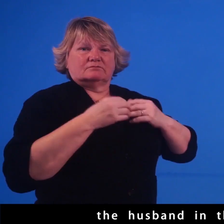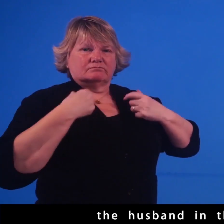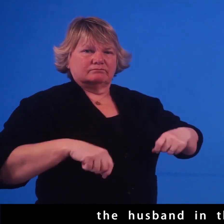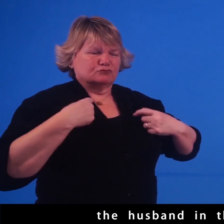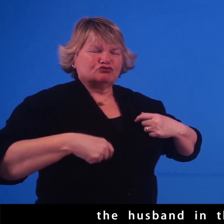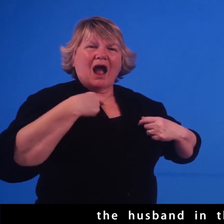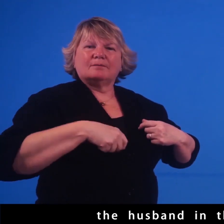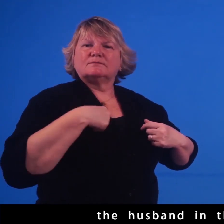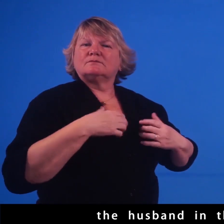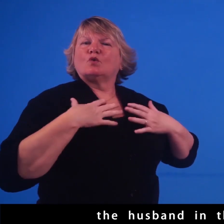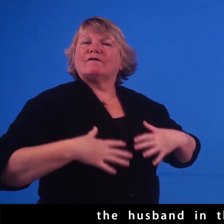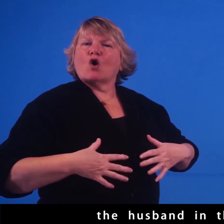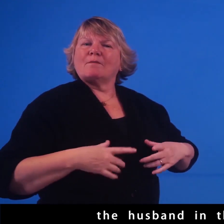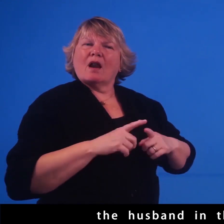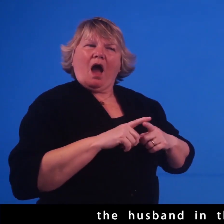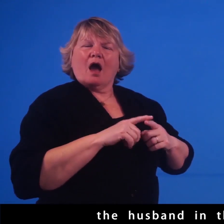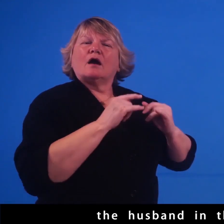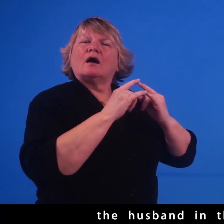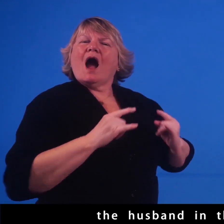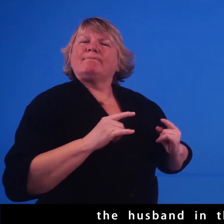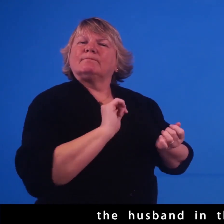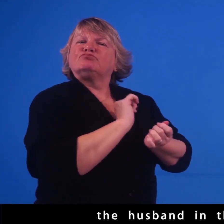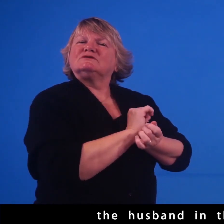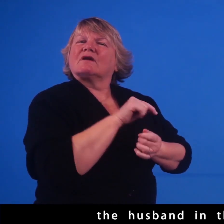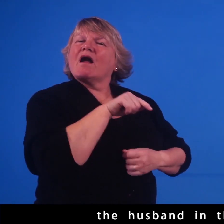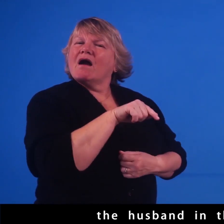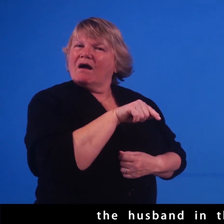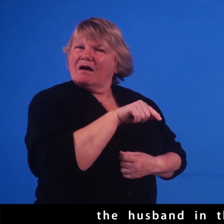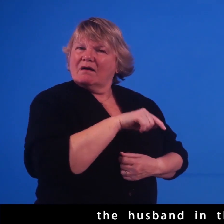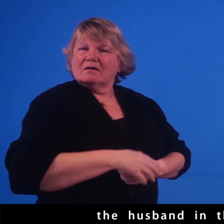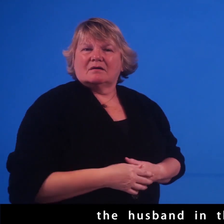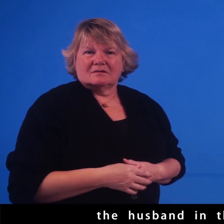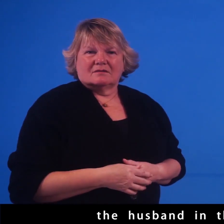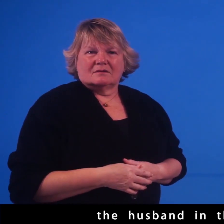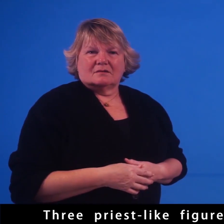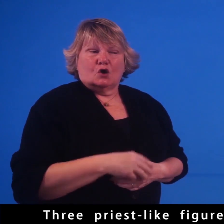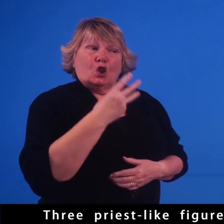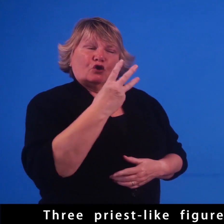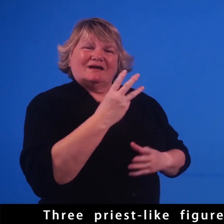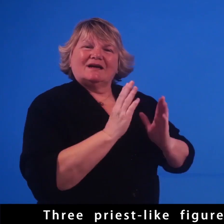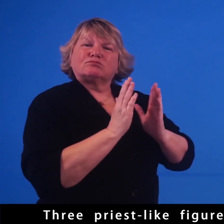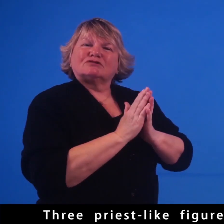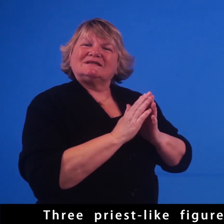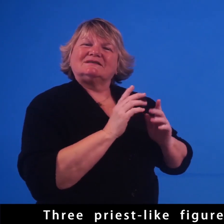the husband in the stripped uniform of a concentration camp prisoner.